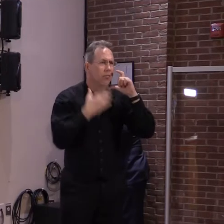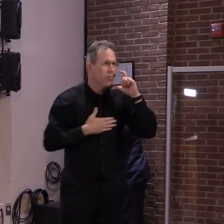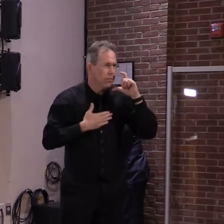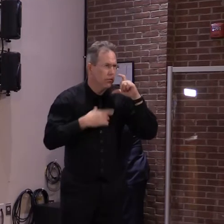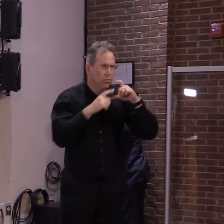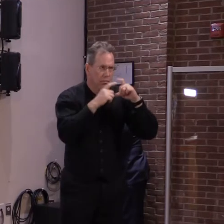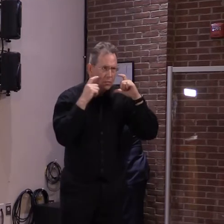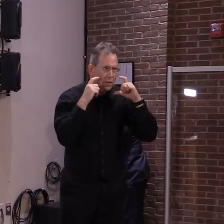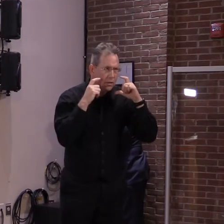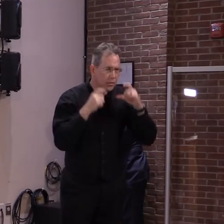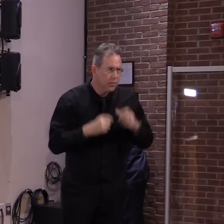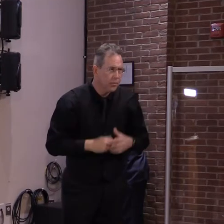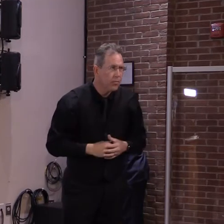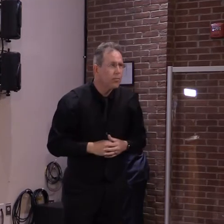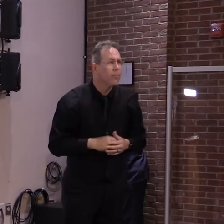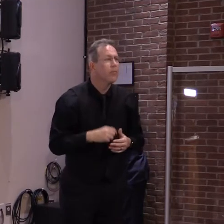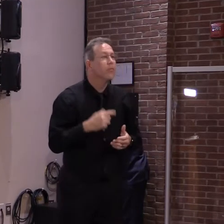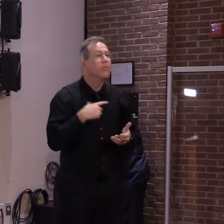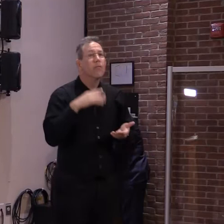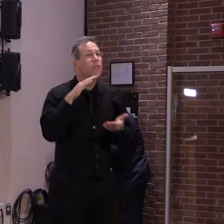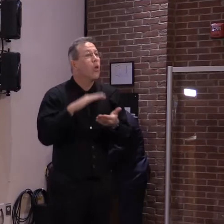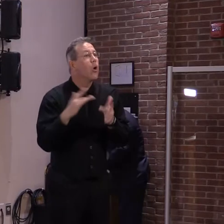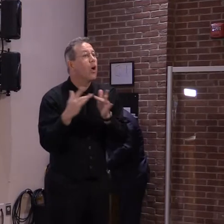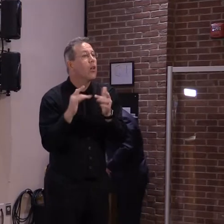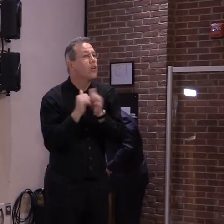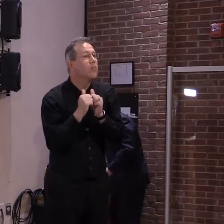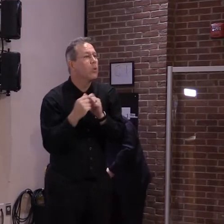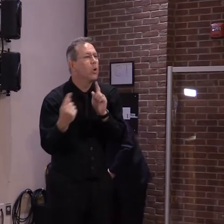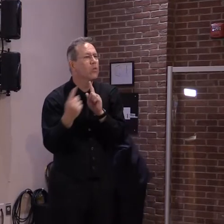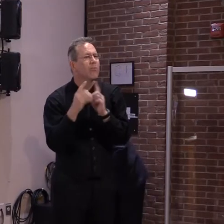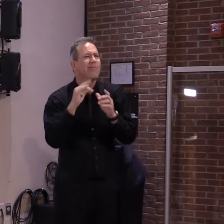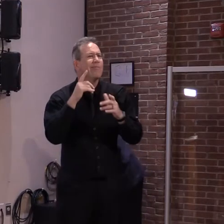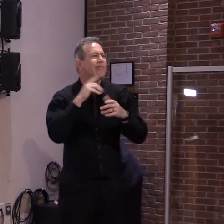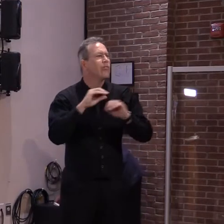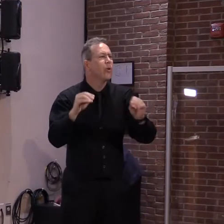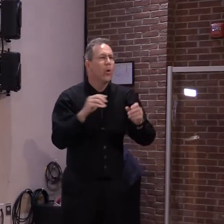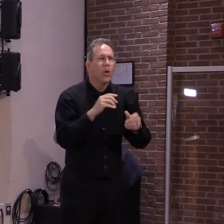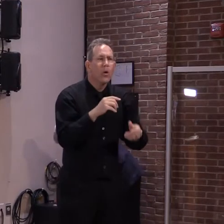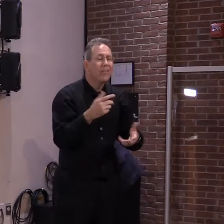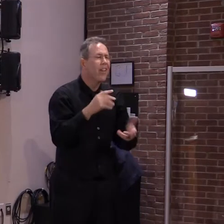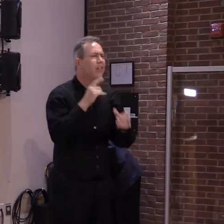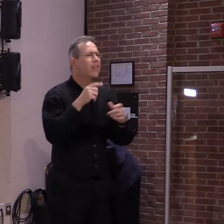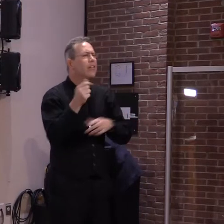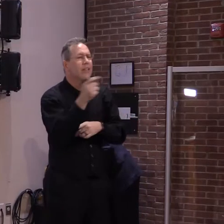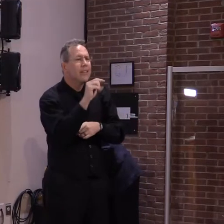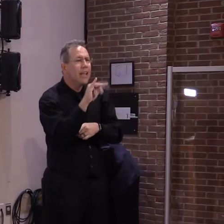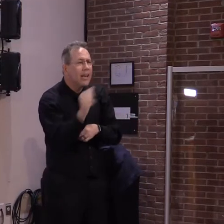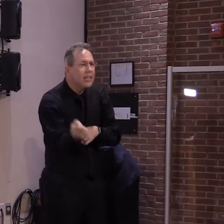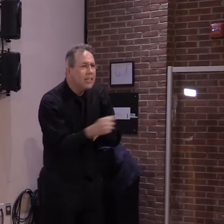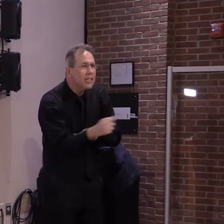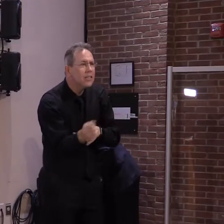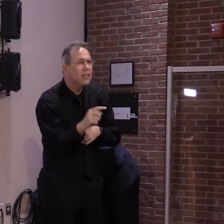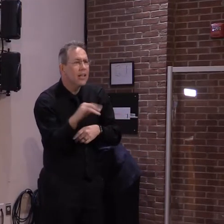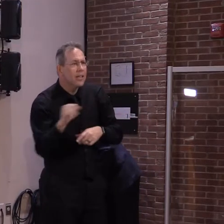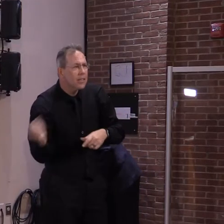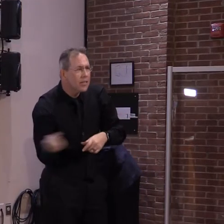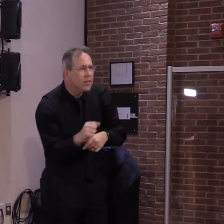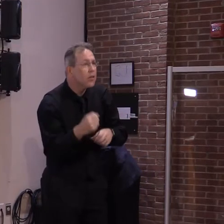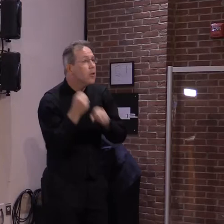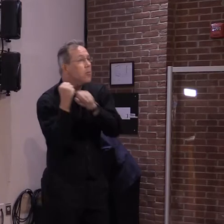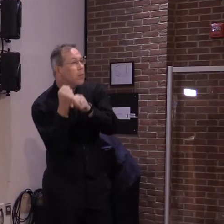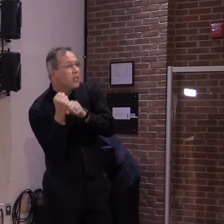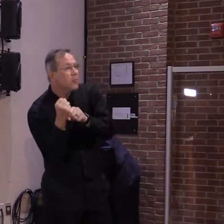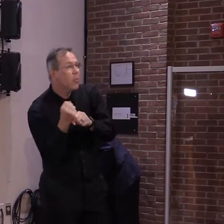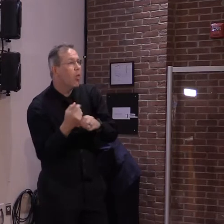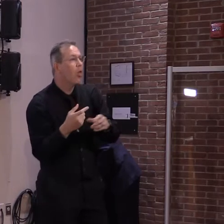low contact and no contact school-based spring sports such as tennis, track and field, baseball and softball are no longer required to